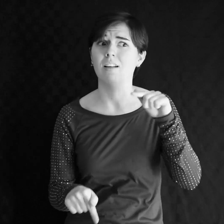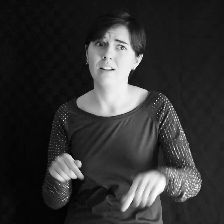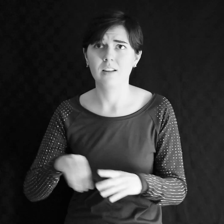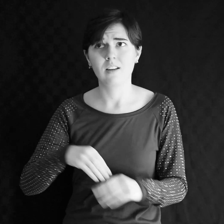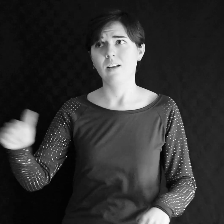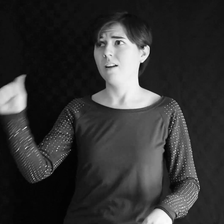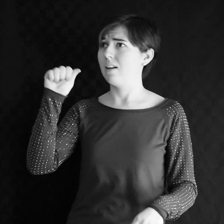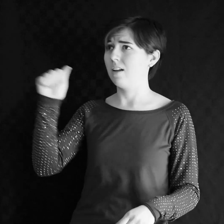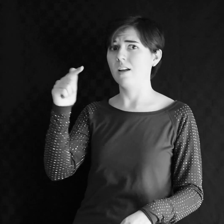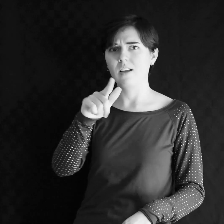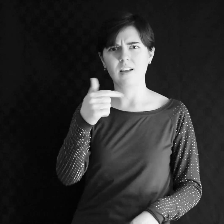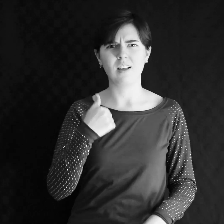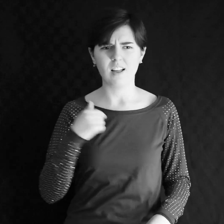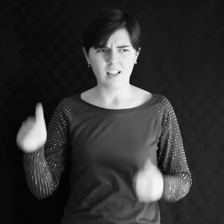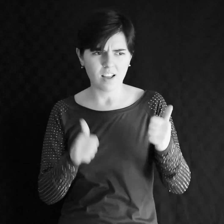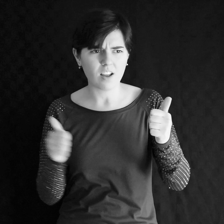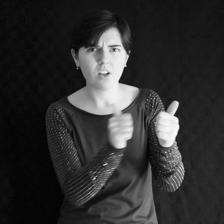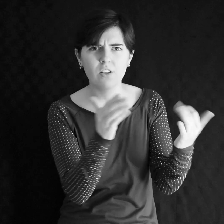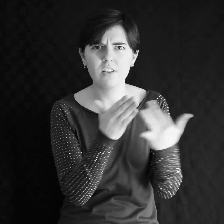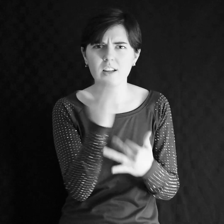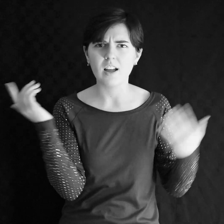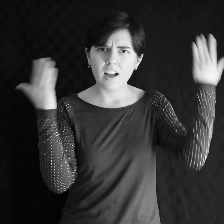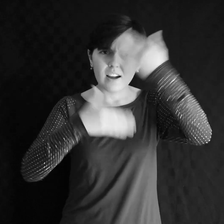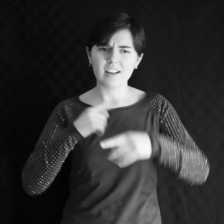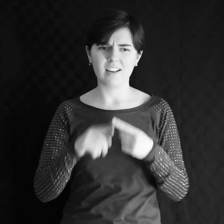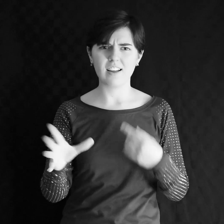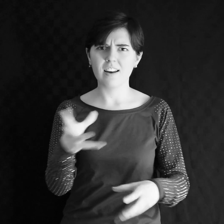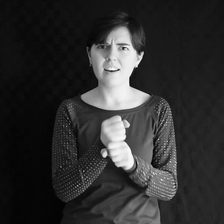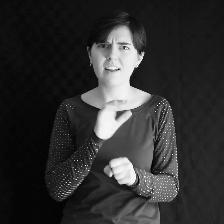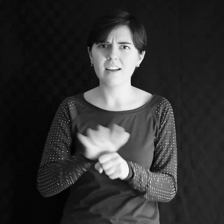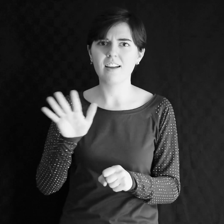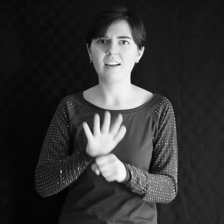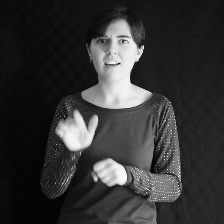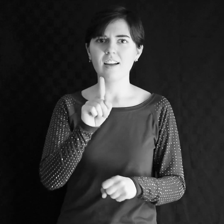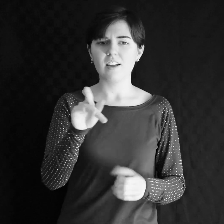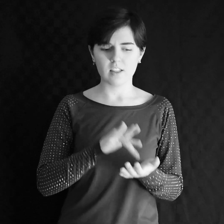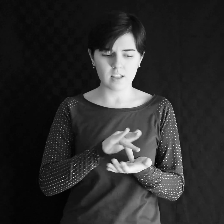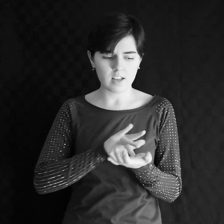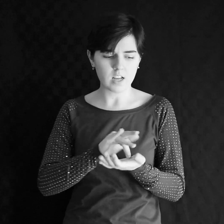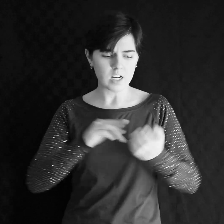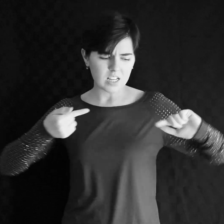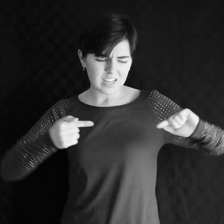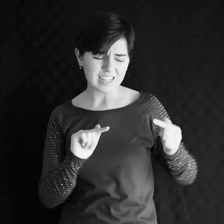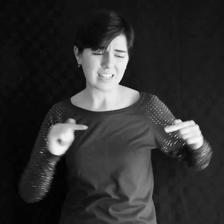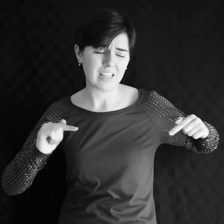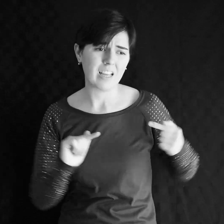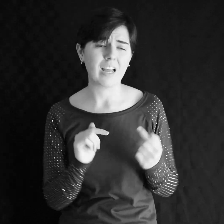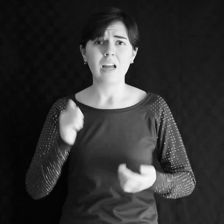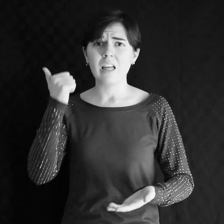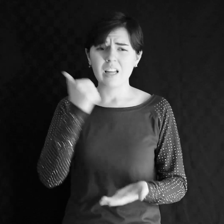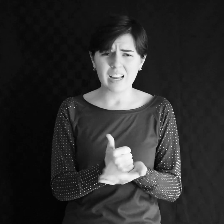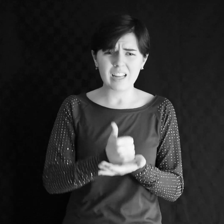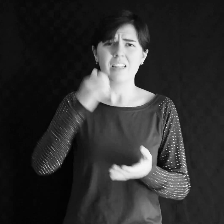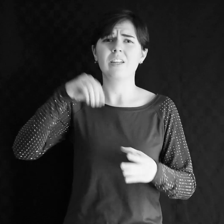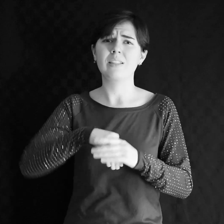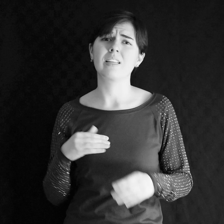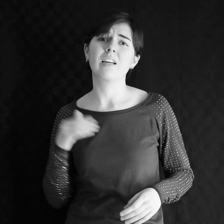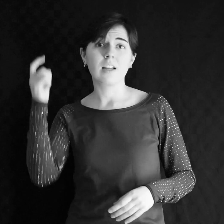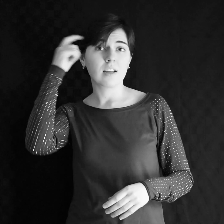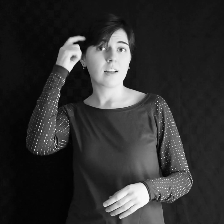Stumbling out of bars, I follow you through the dark, can't get enough. You're the medicine and the pain, the tattoo inside my brain.